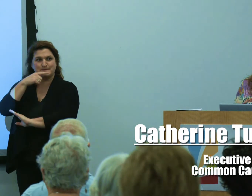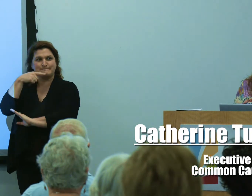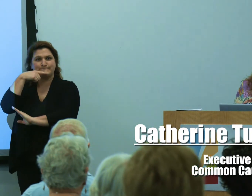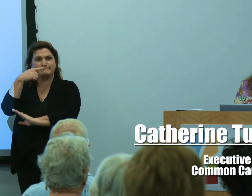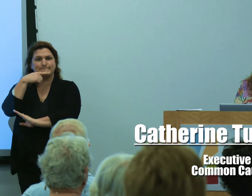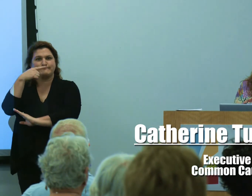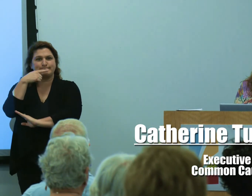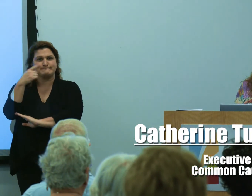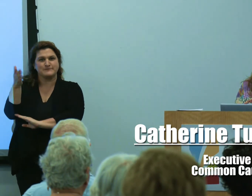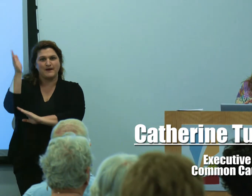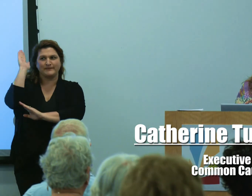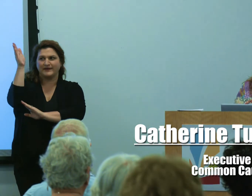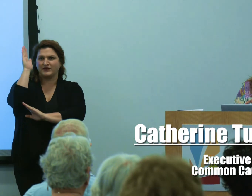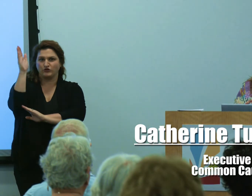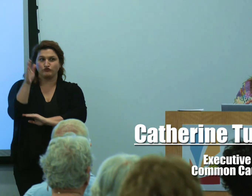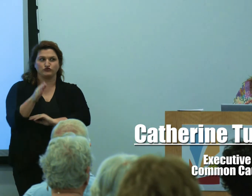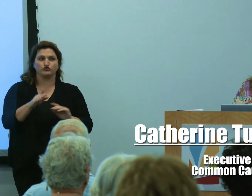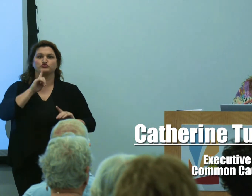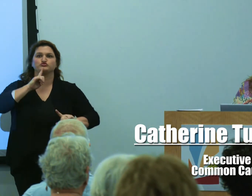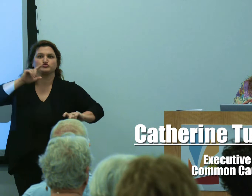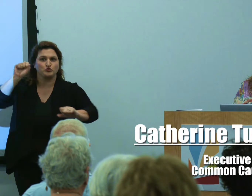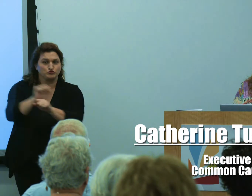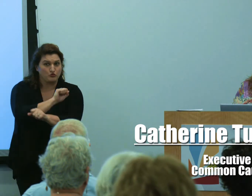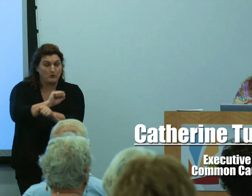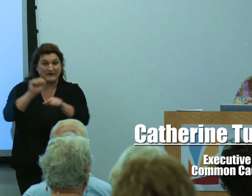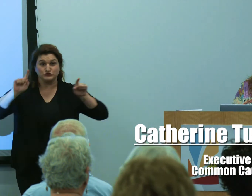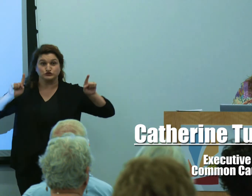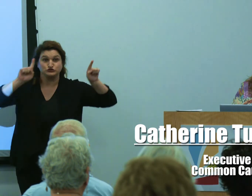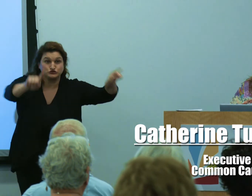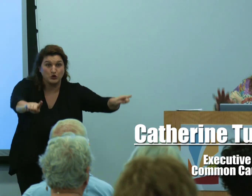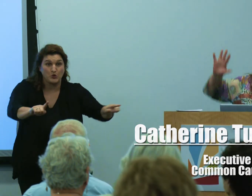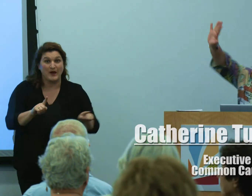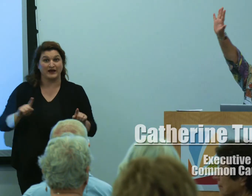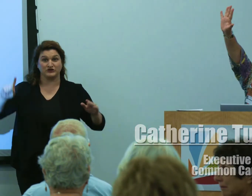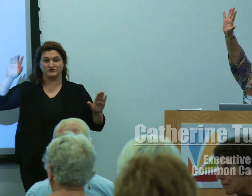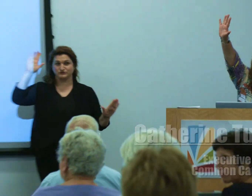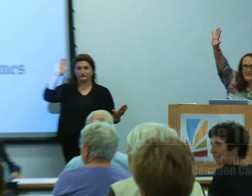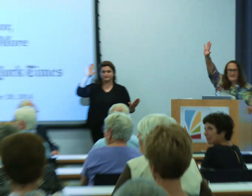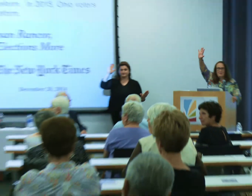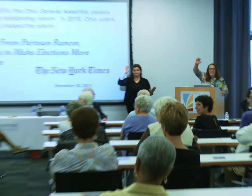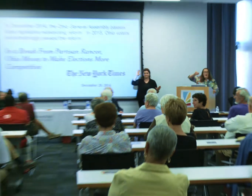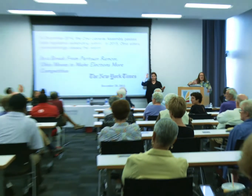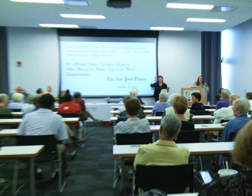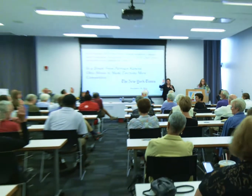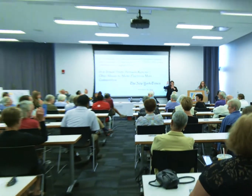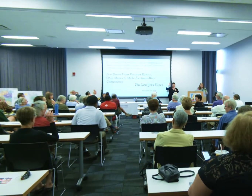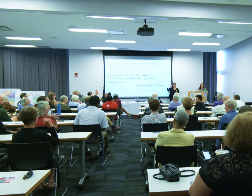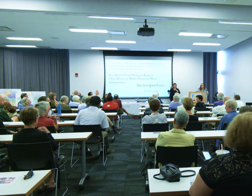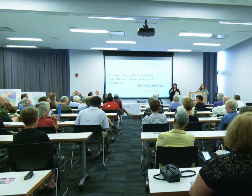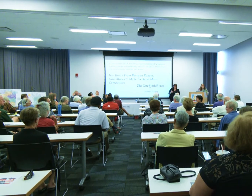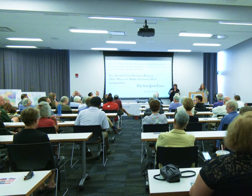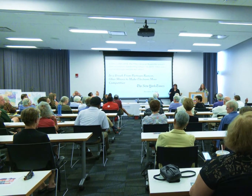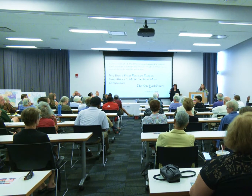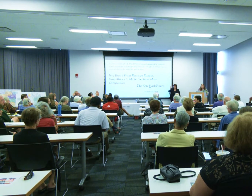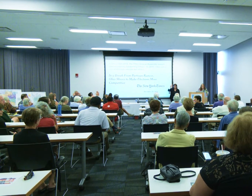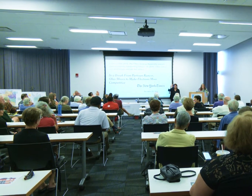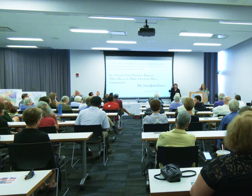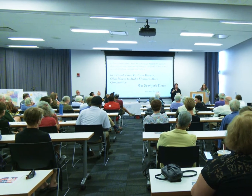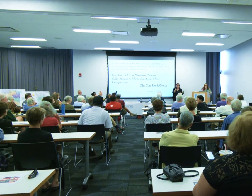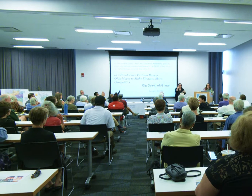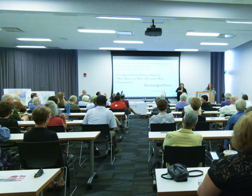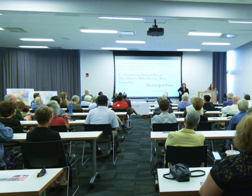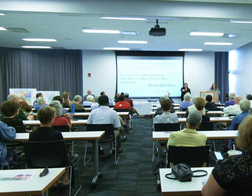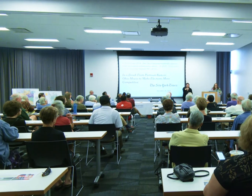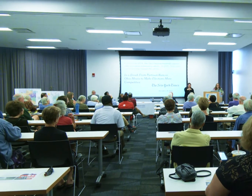hearings? You actually went to those public hearings and you testified. All right, put your hands up. How many of you